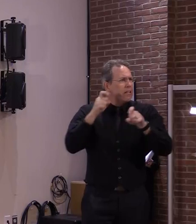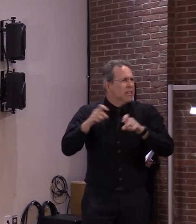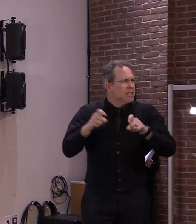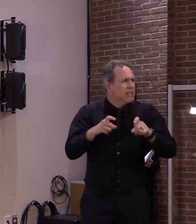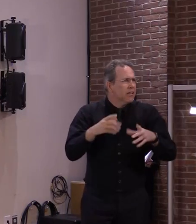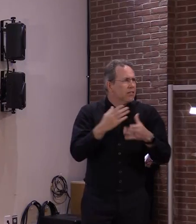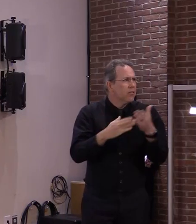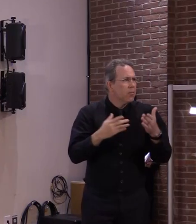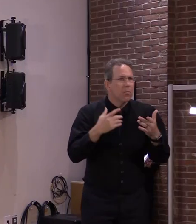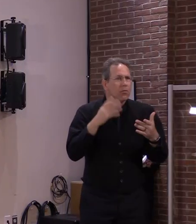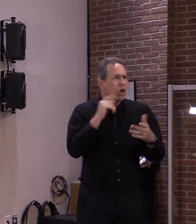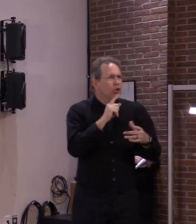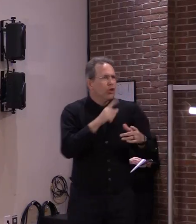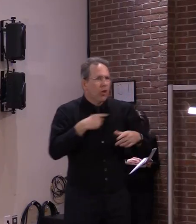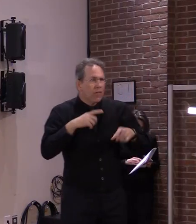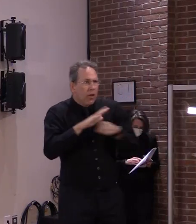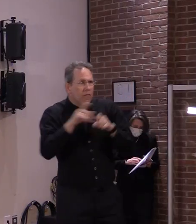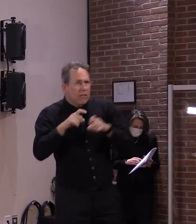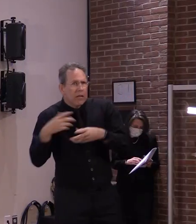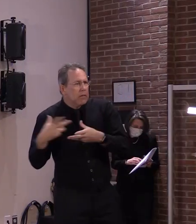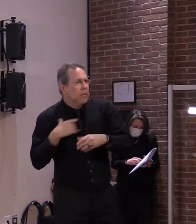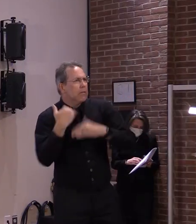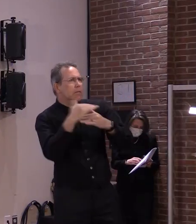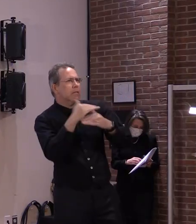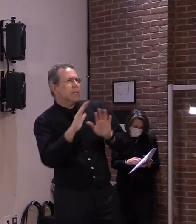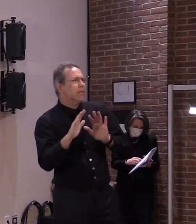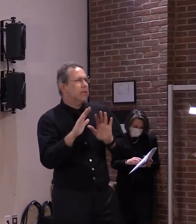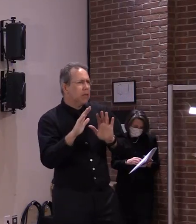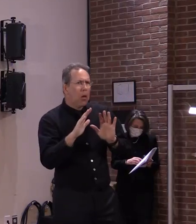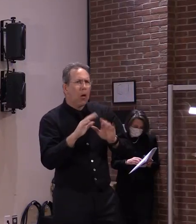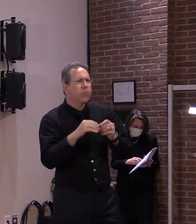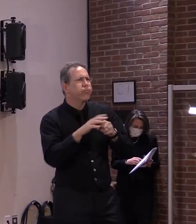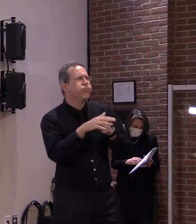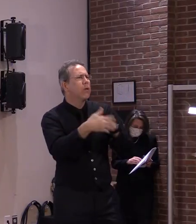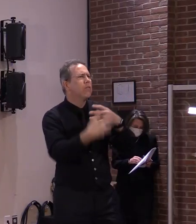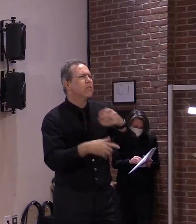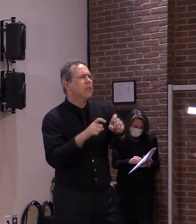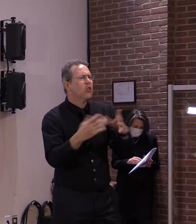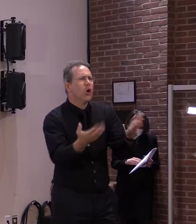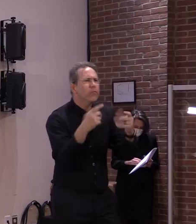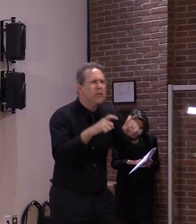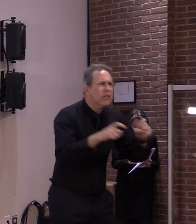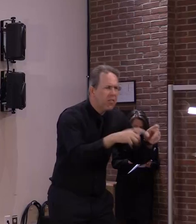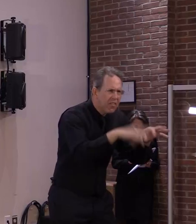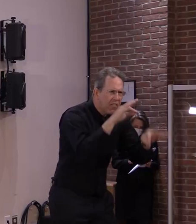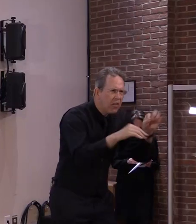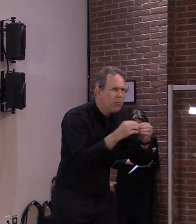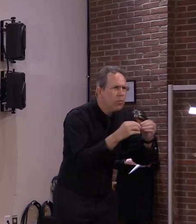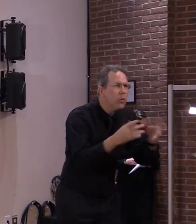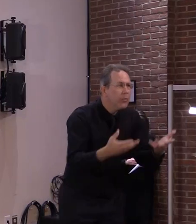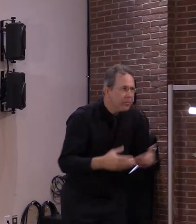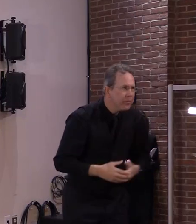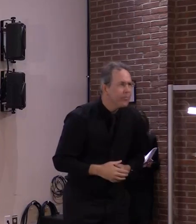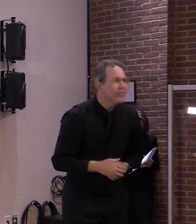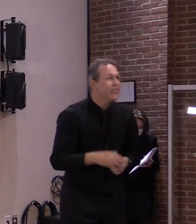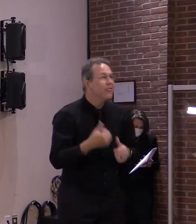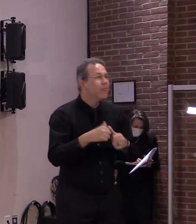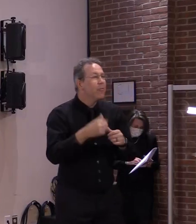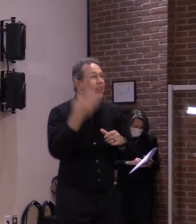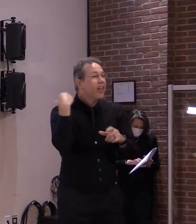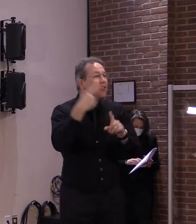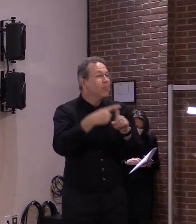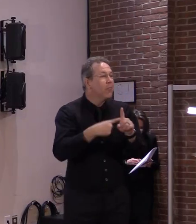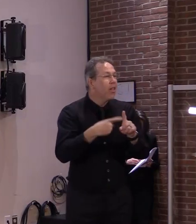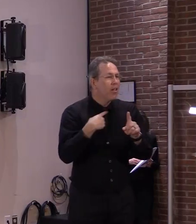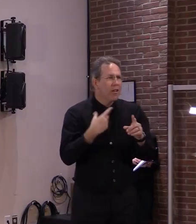people the next day. Now, just last month, we had a high of nearly 19,000 tests reported